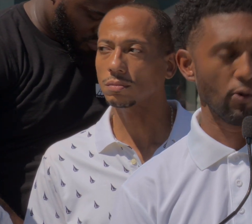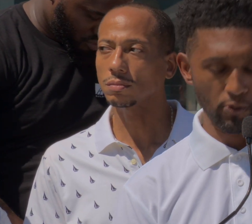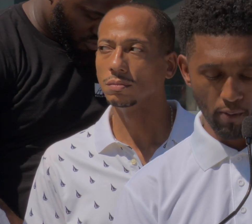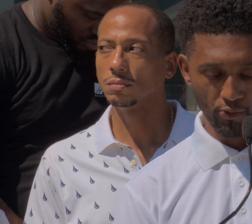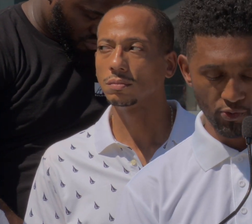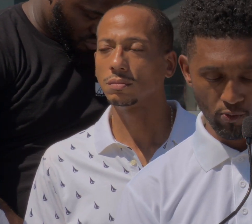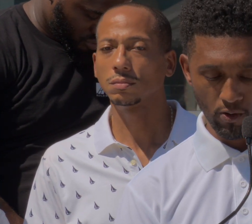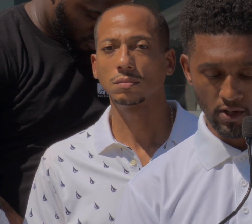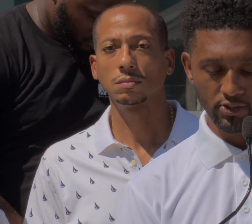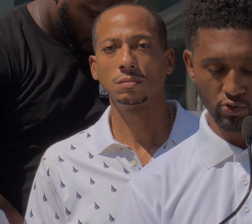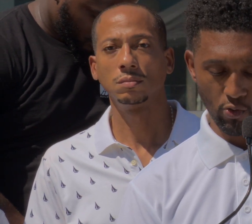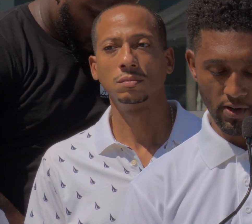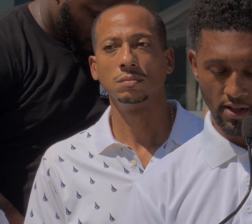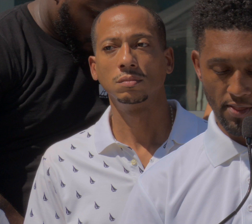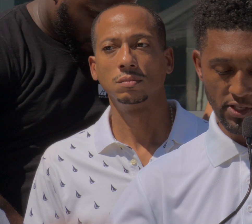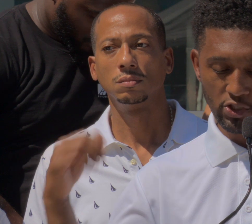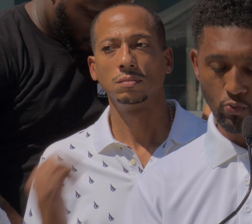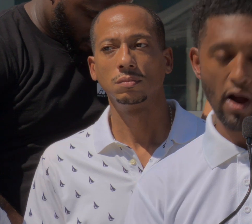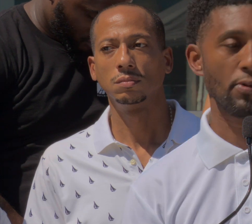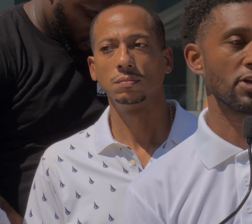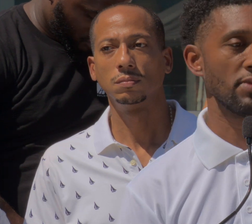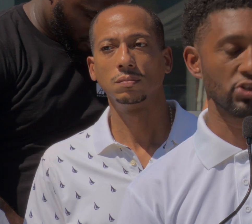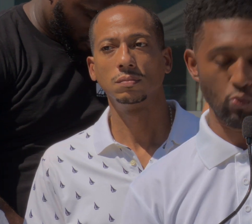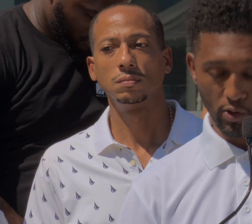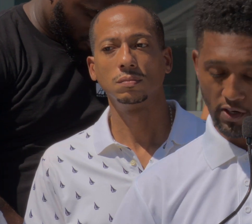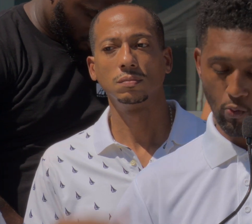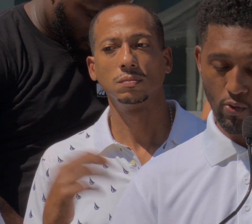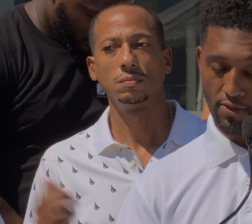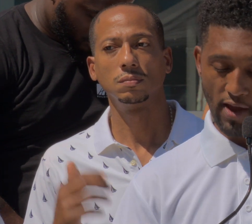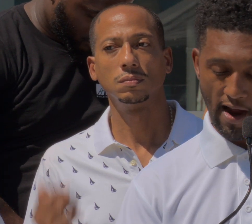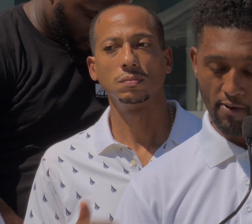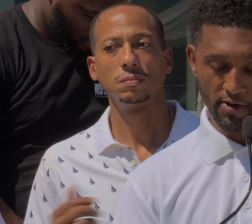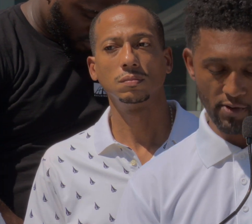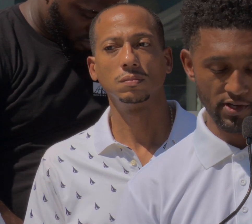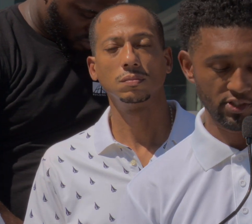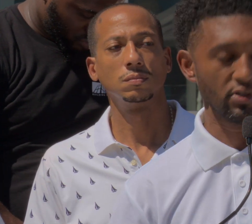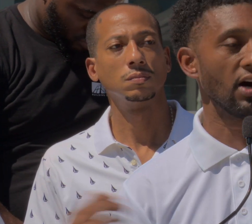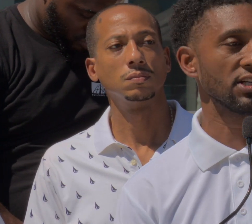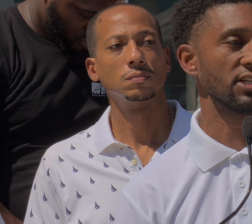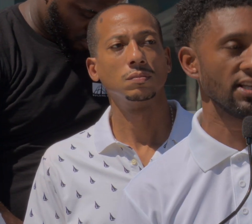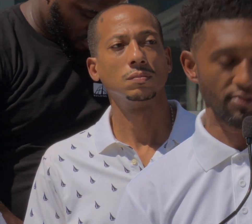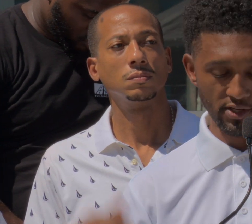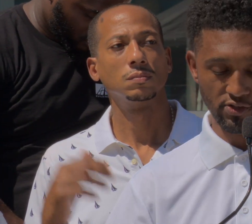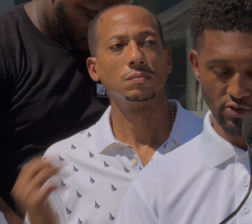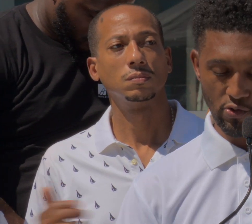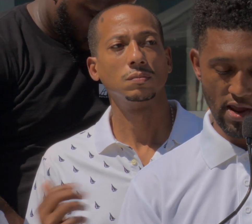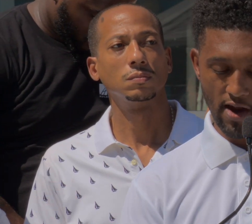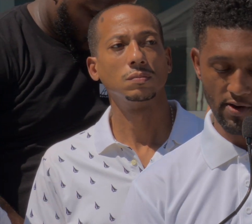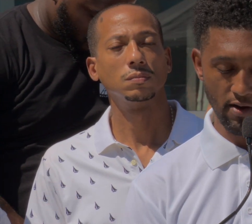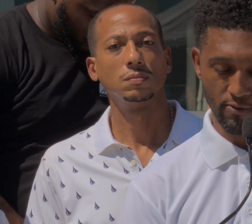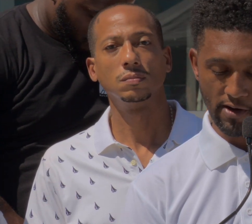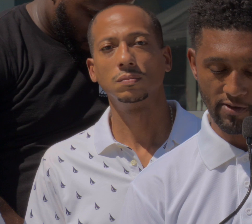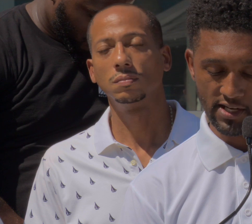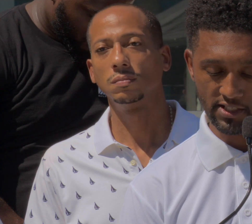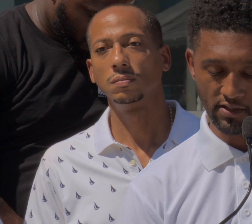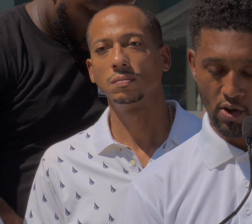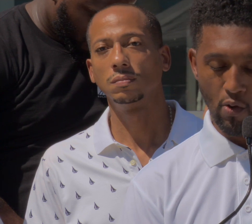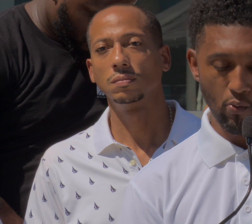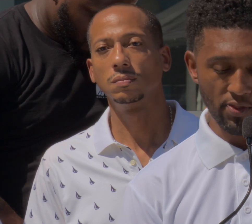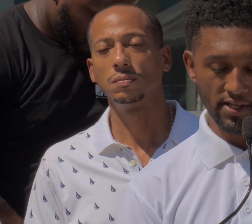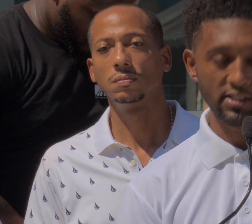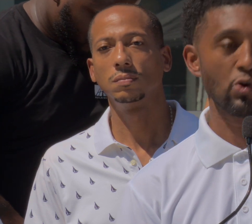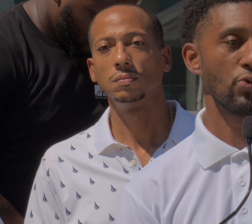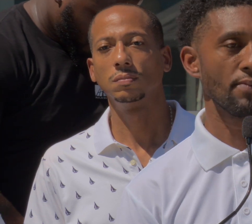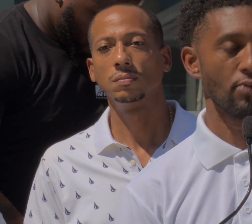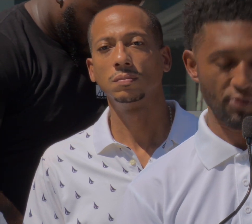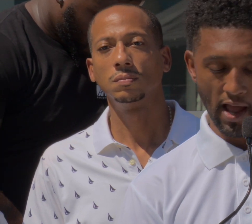that part of Baltimore story. This is why we're committed to working with our communities to usher in this new area of recreation,